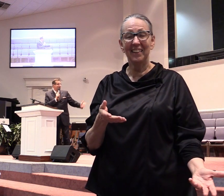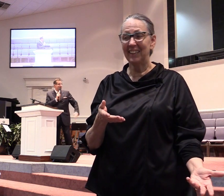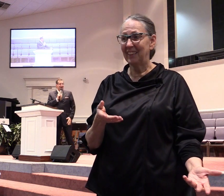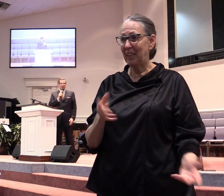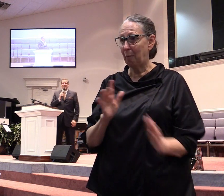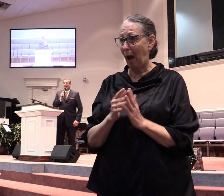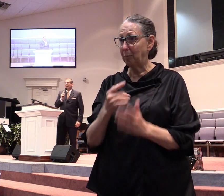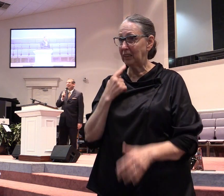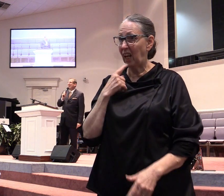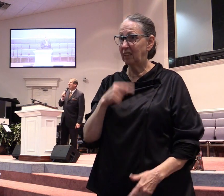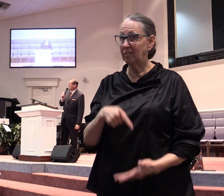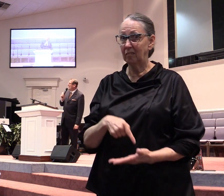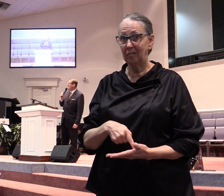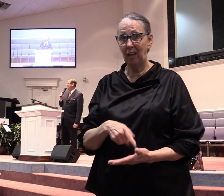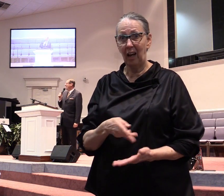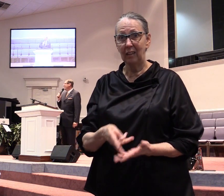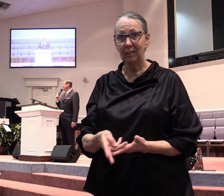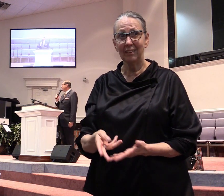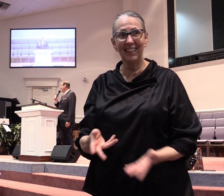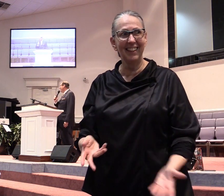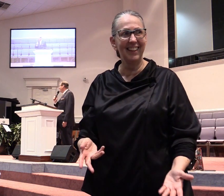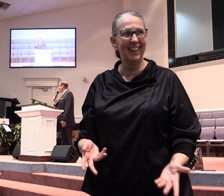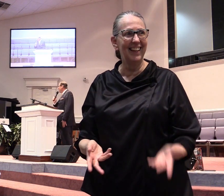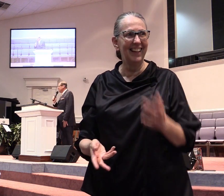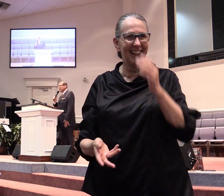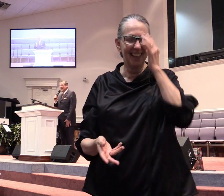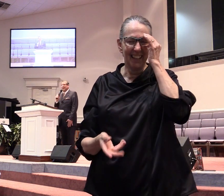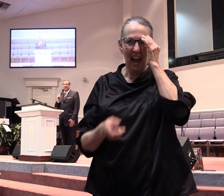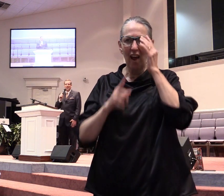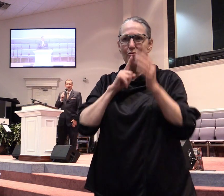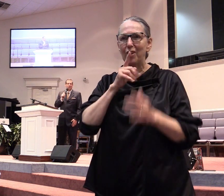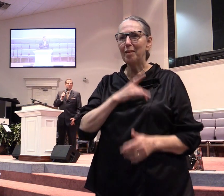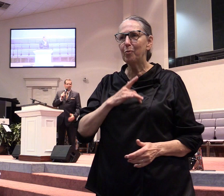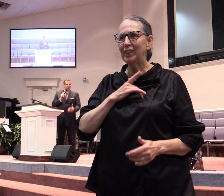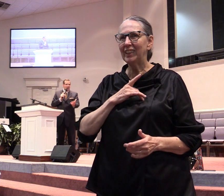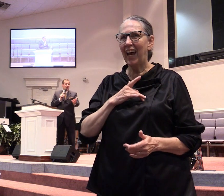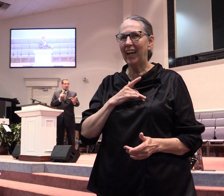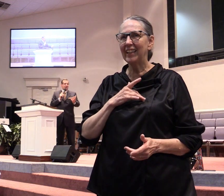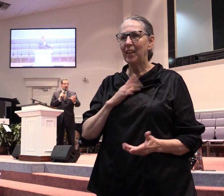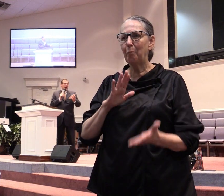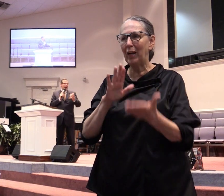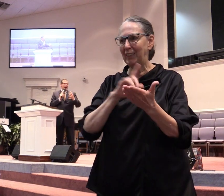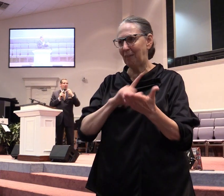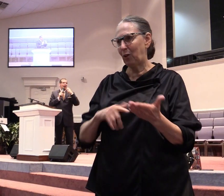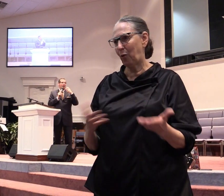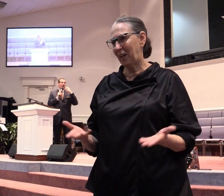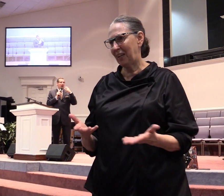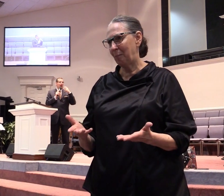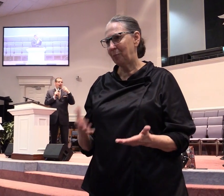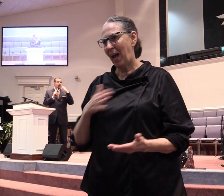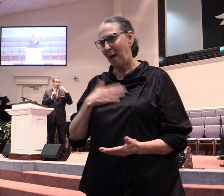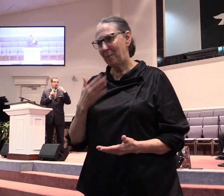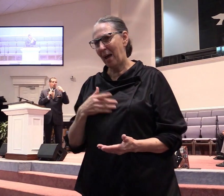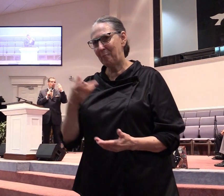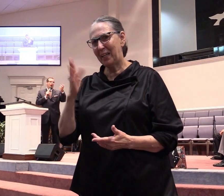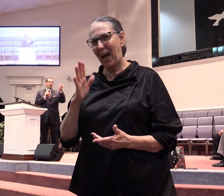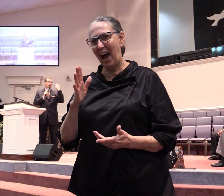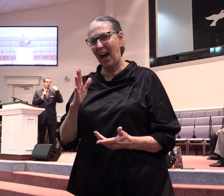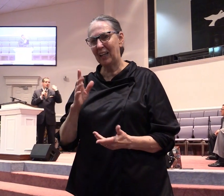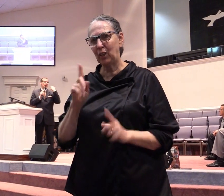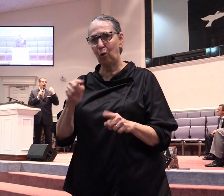that's what the book said. But anyhow, I really appreciate the presence of God. I'm glad that God goes